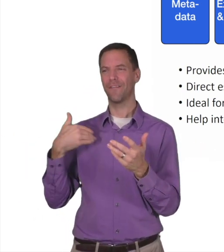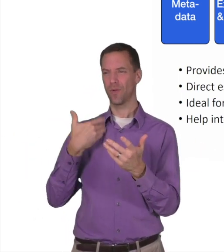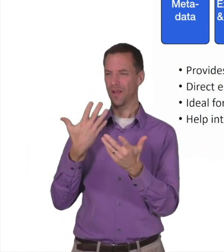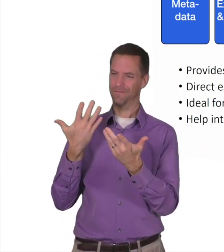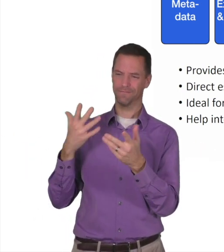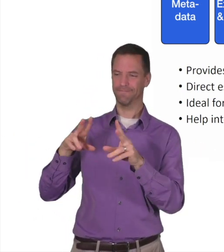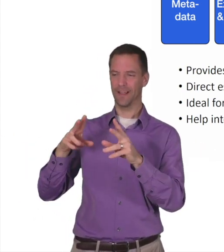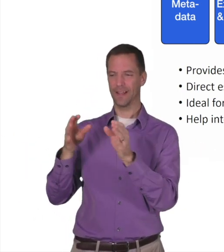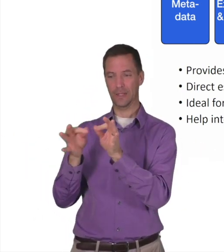proficiency.